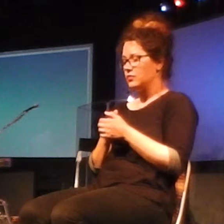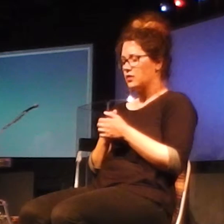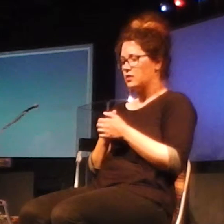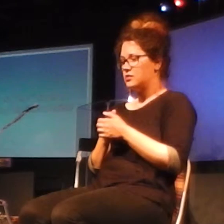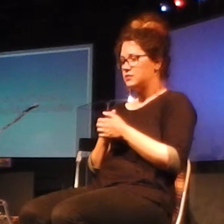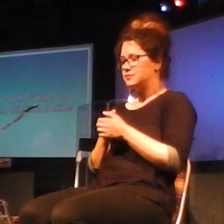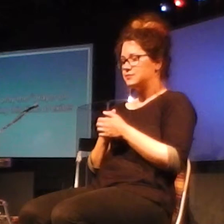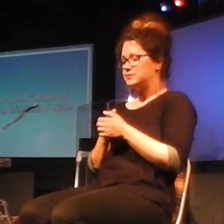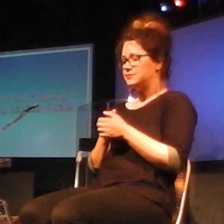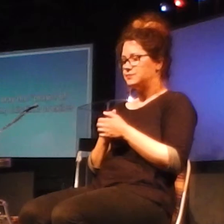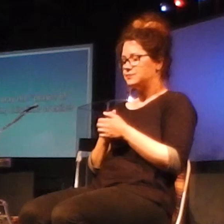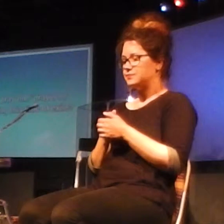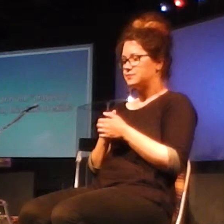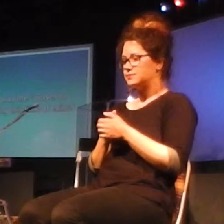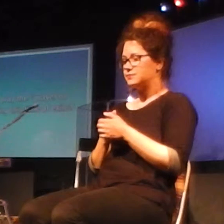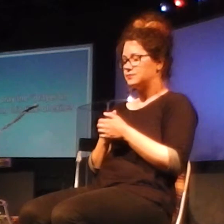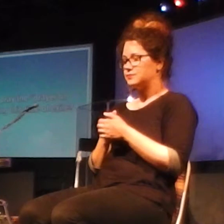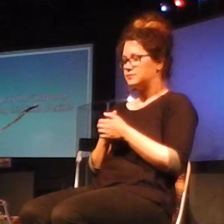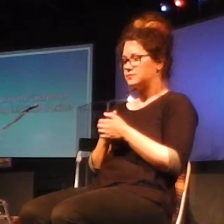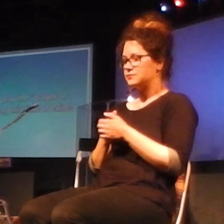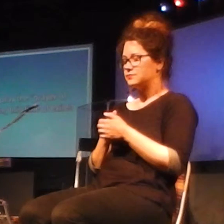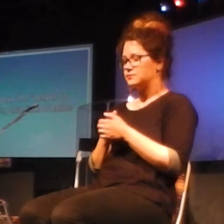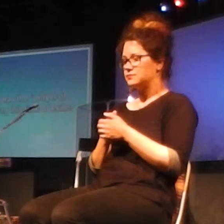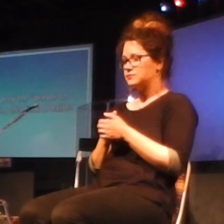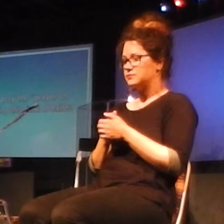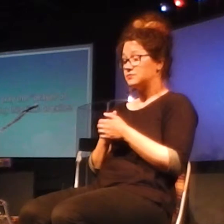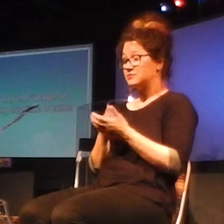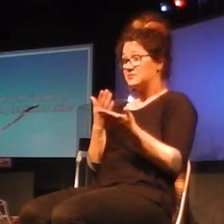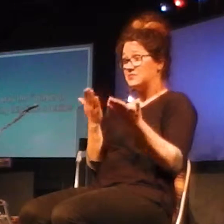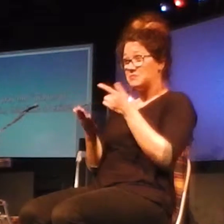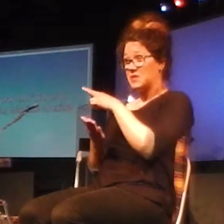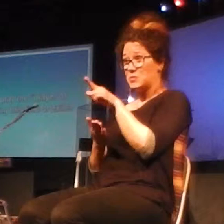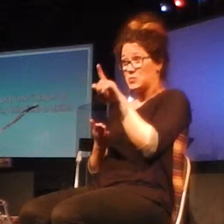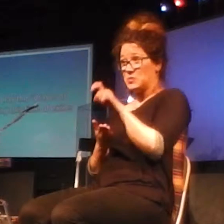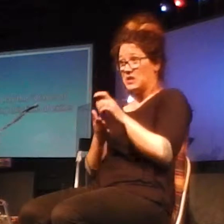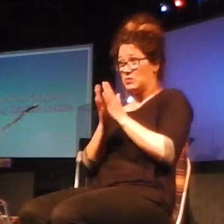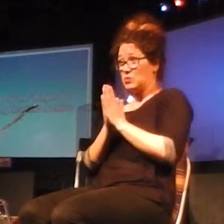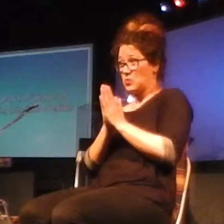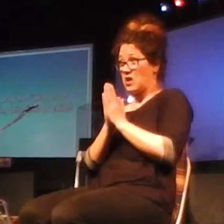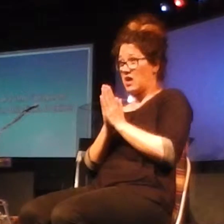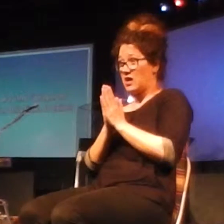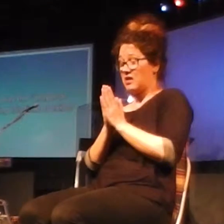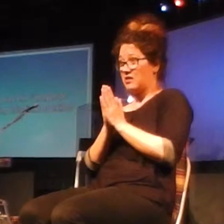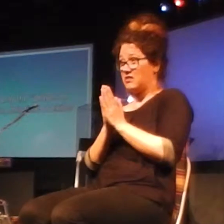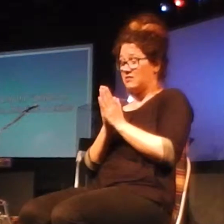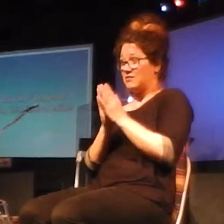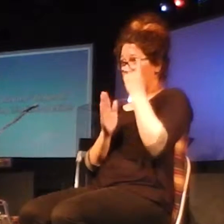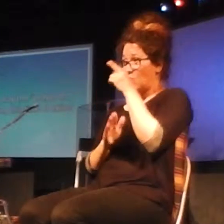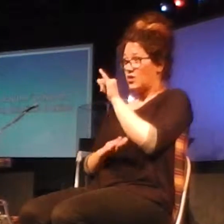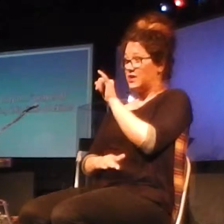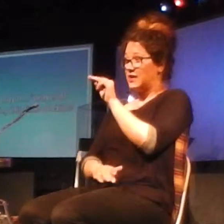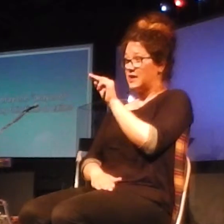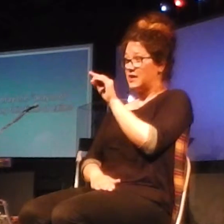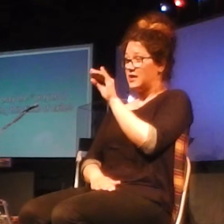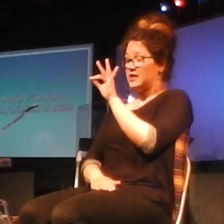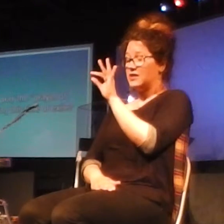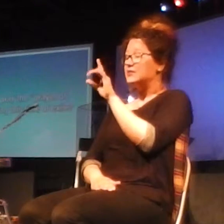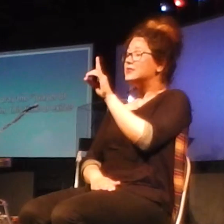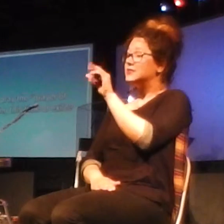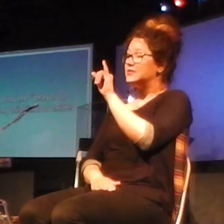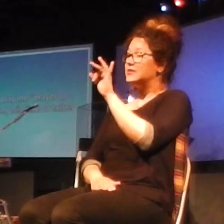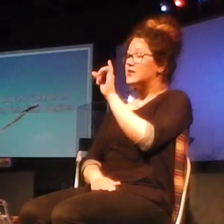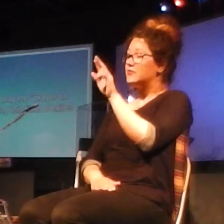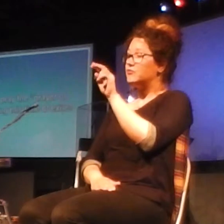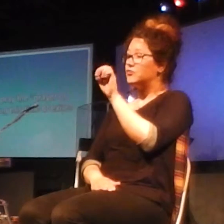Is there any way that you need to pray the prayer of indifference right now? if you need to pray the prayer